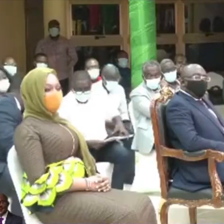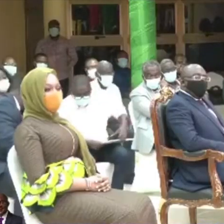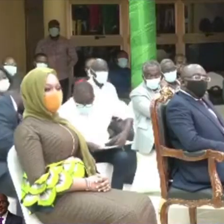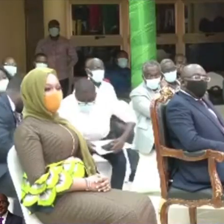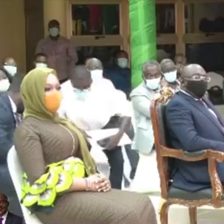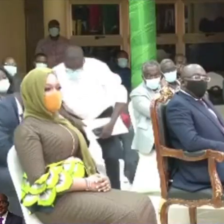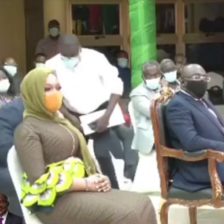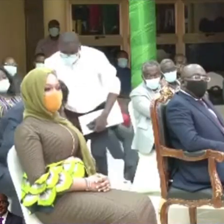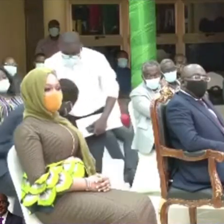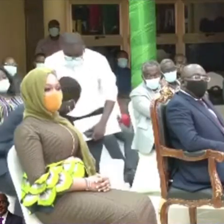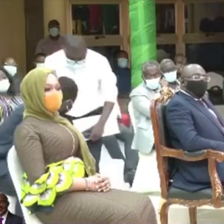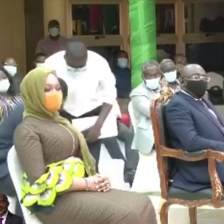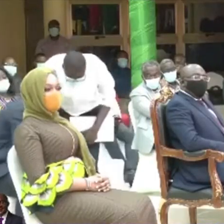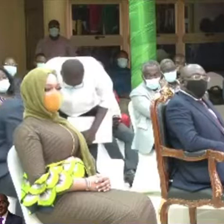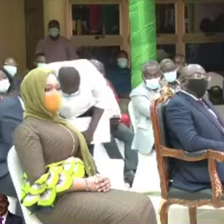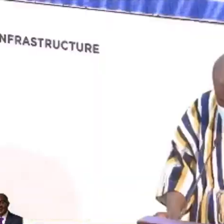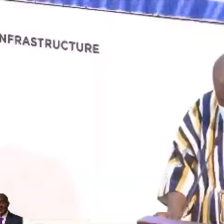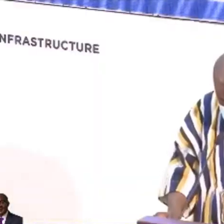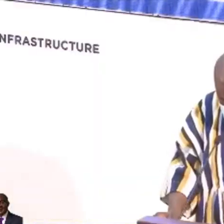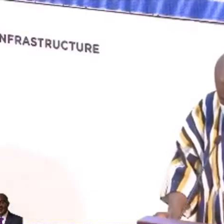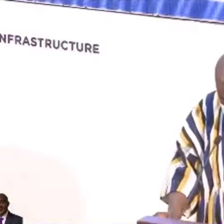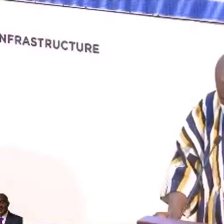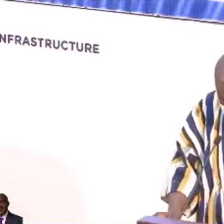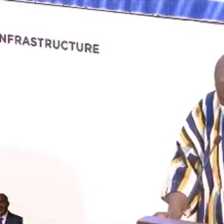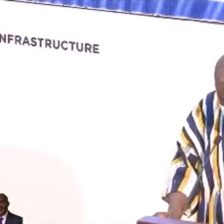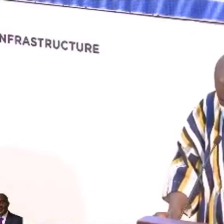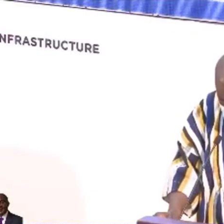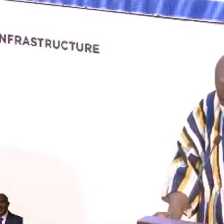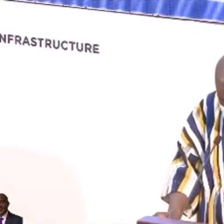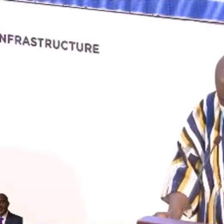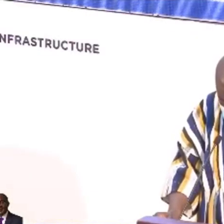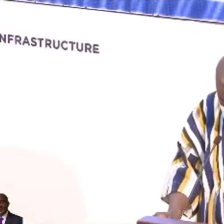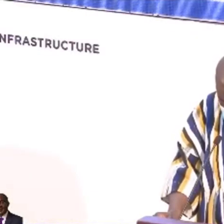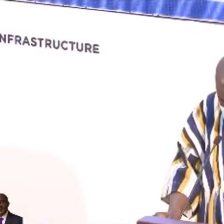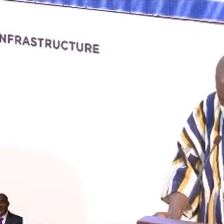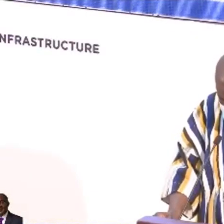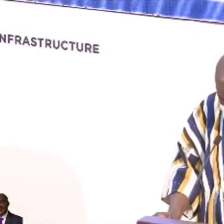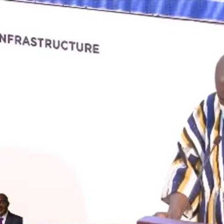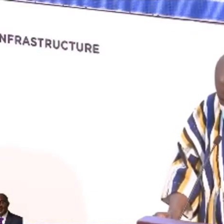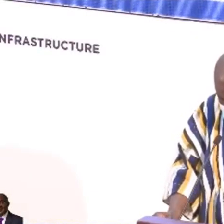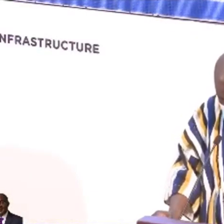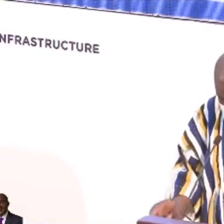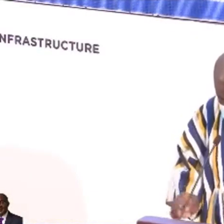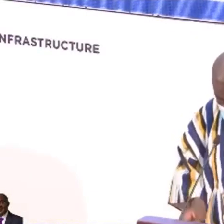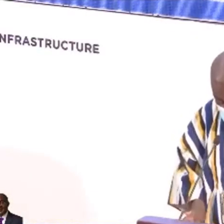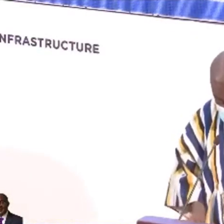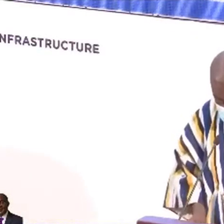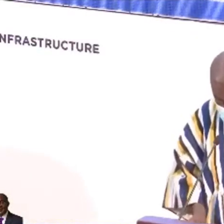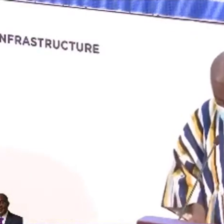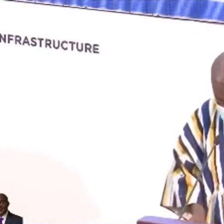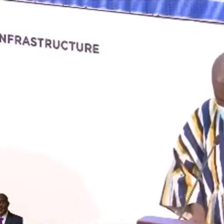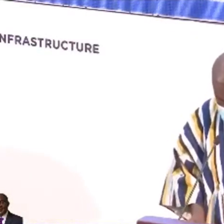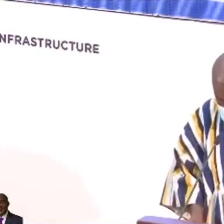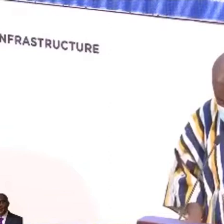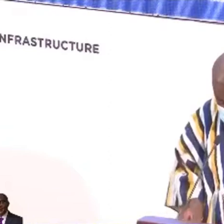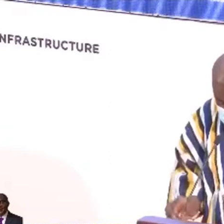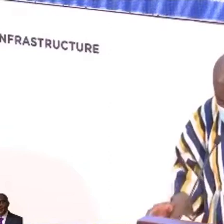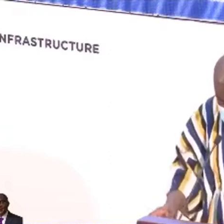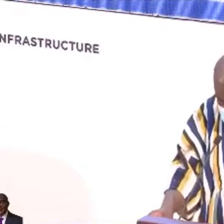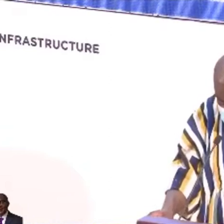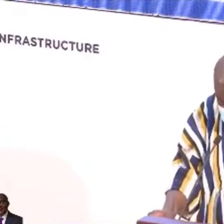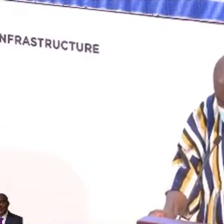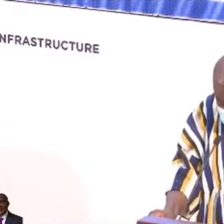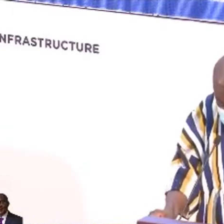of State and Deputy Ministers of State, Nime, Name, members of the Diplomatic Corps,